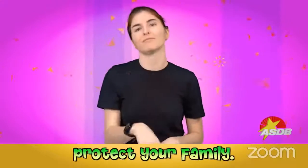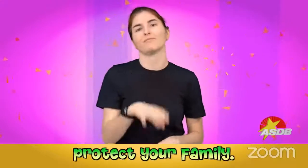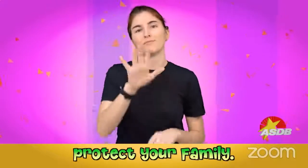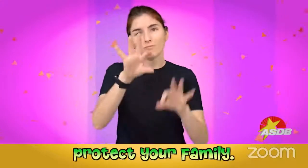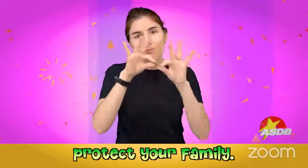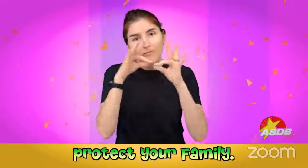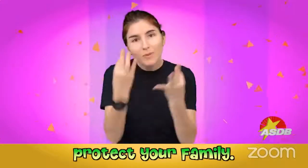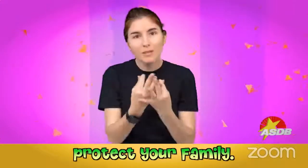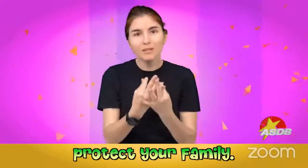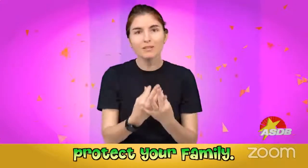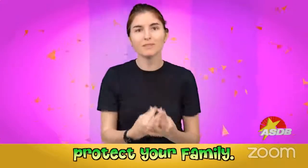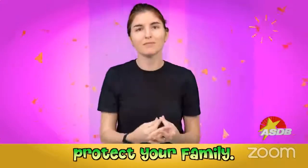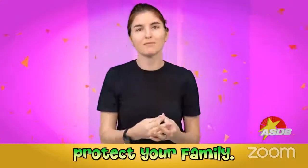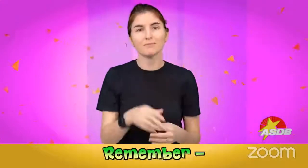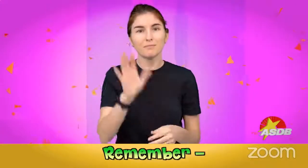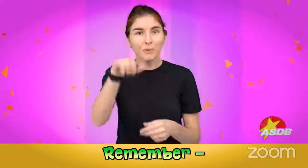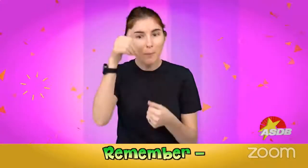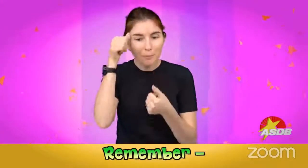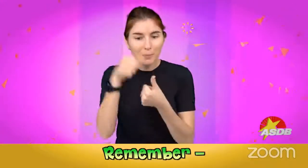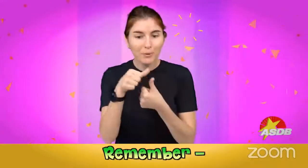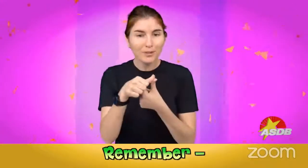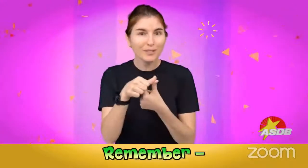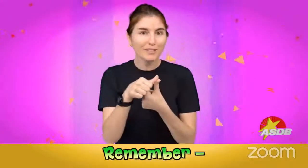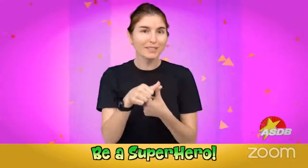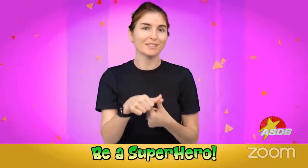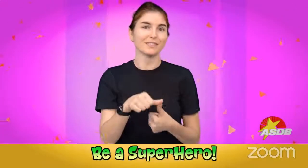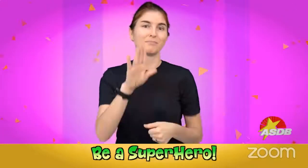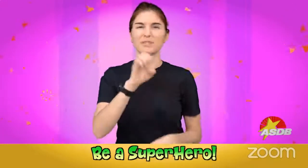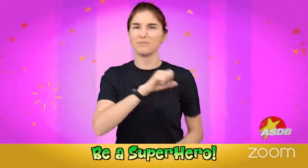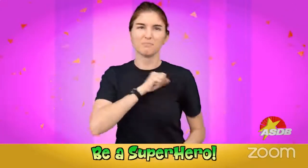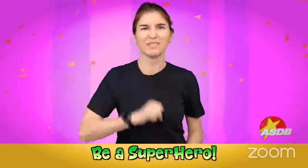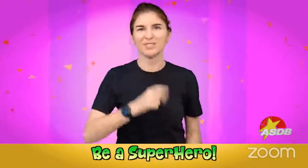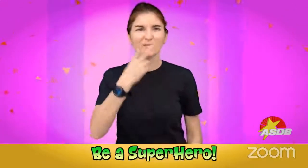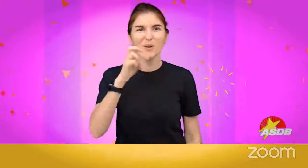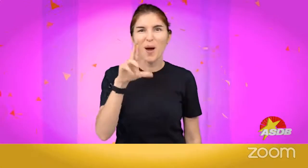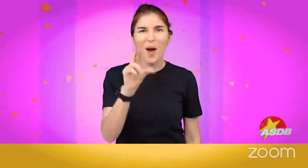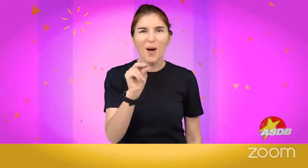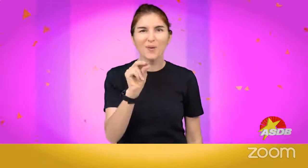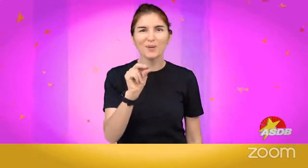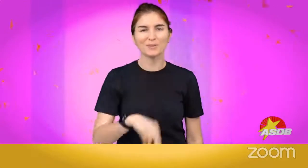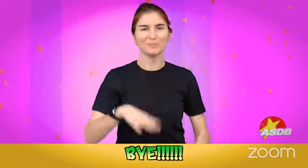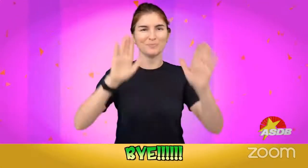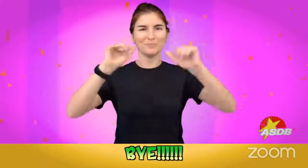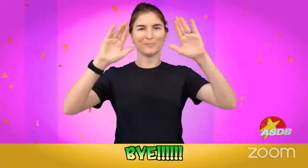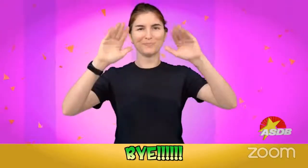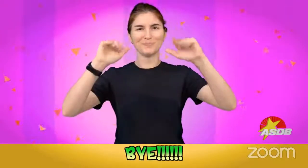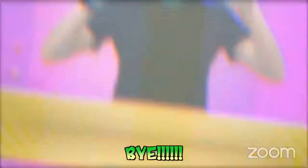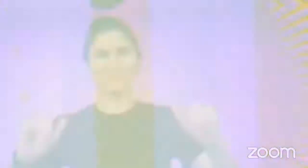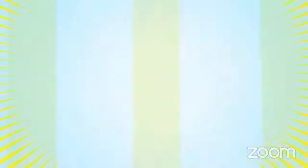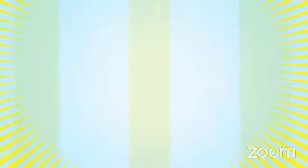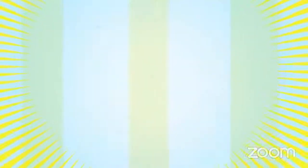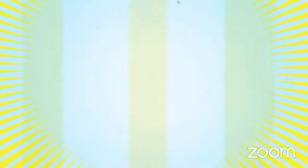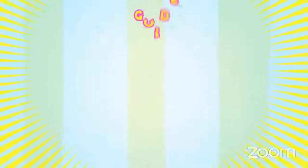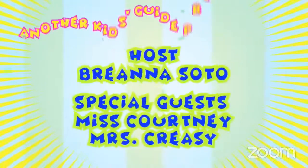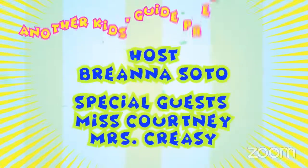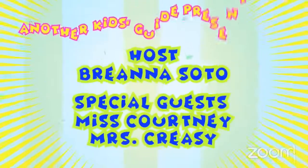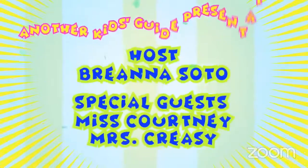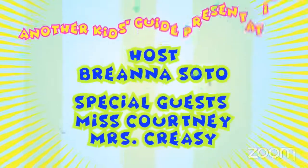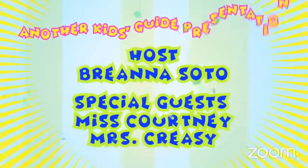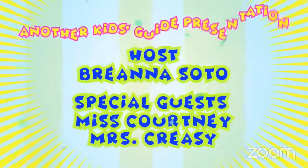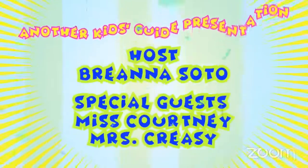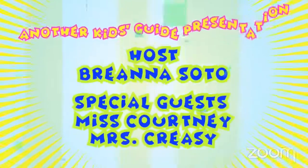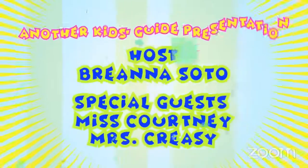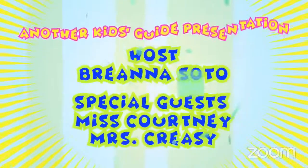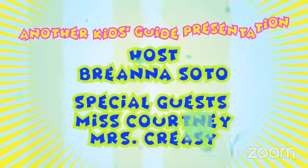and protect your family. Remember, be a superhero. Bye!